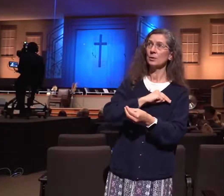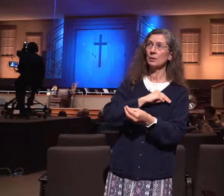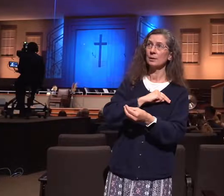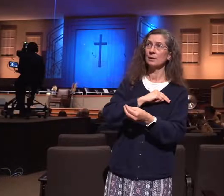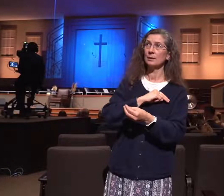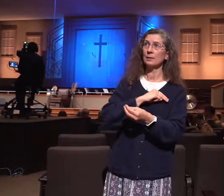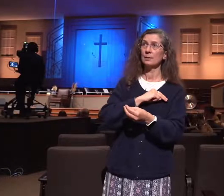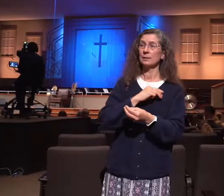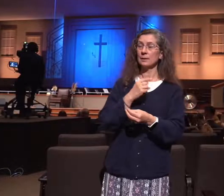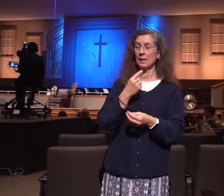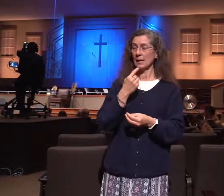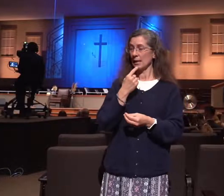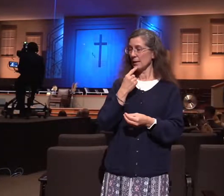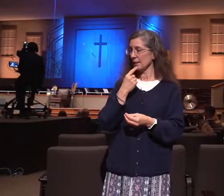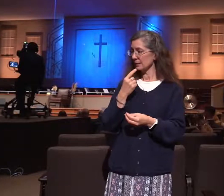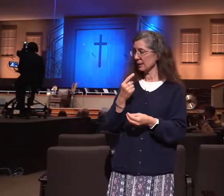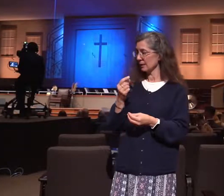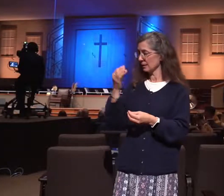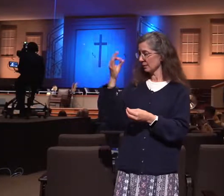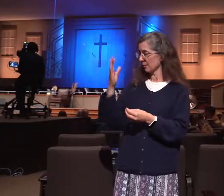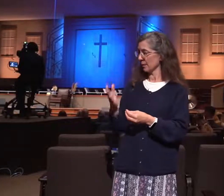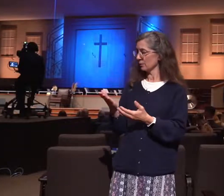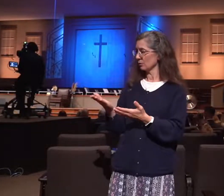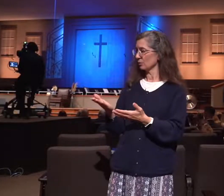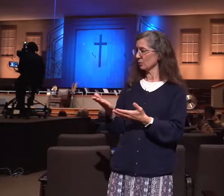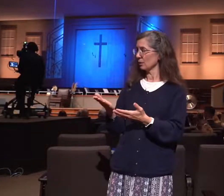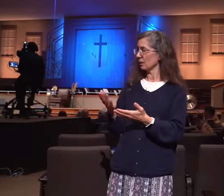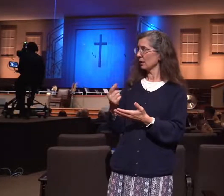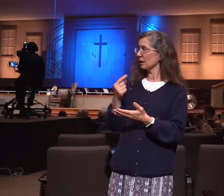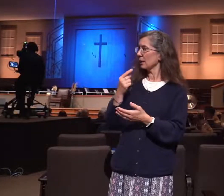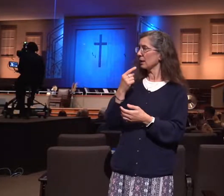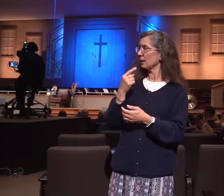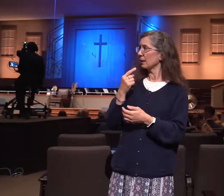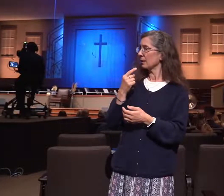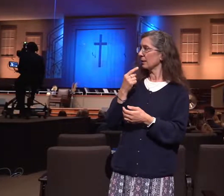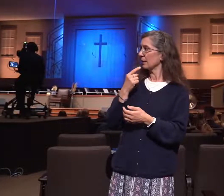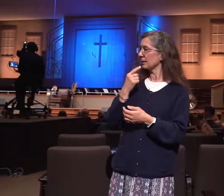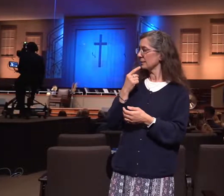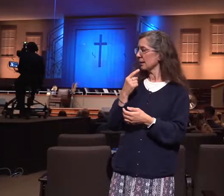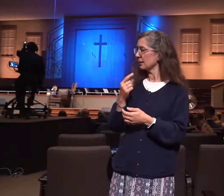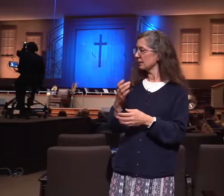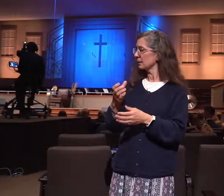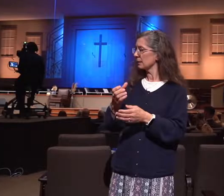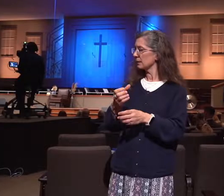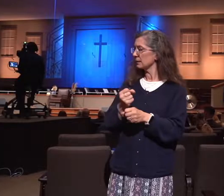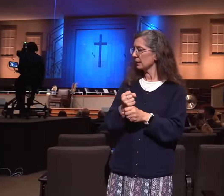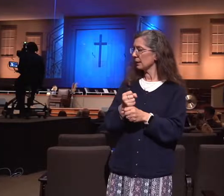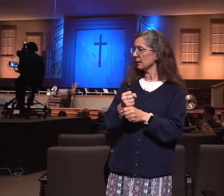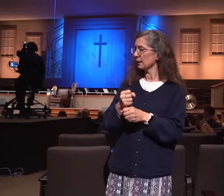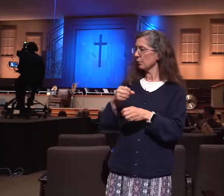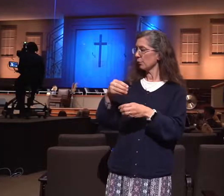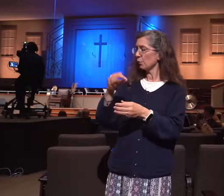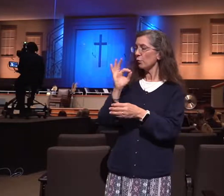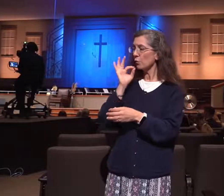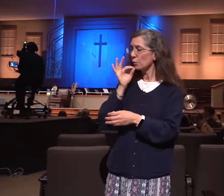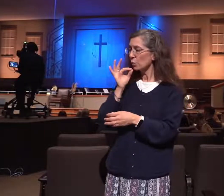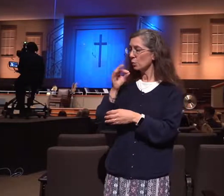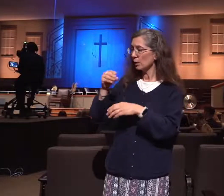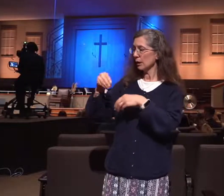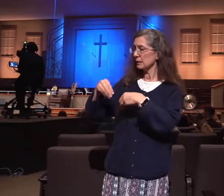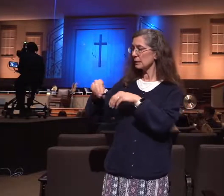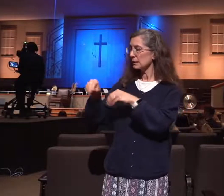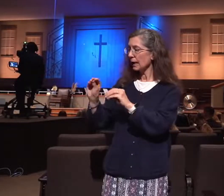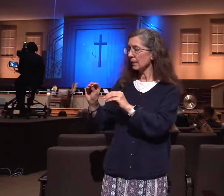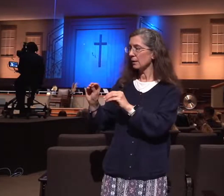And I said to Brother Bruce, I said, Bruce, have some of your workers take these pineapples and sell them.